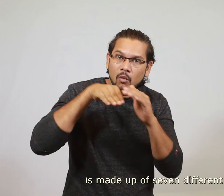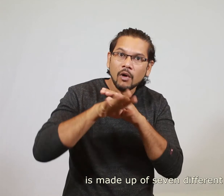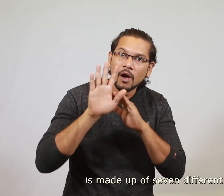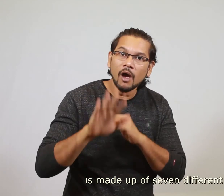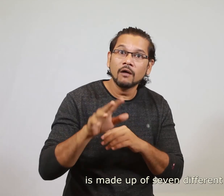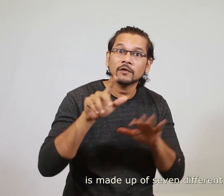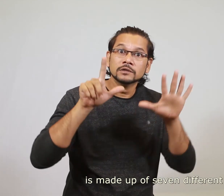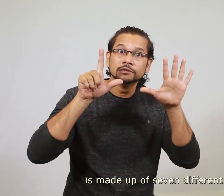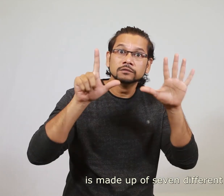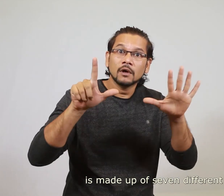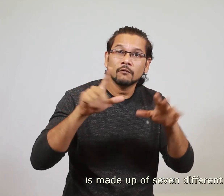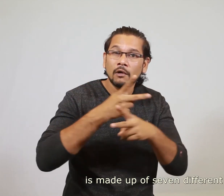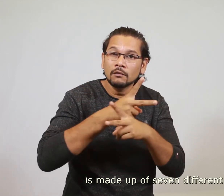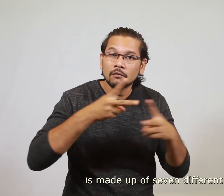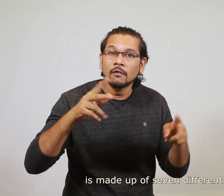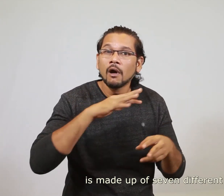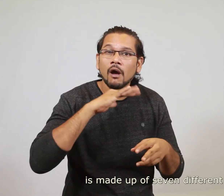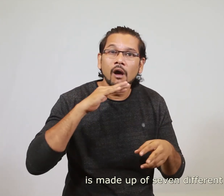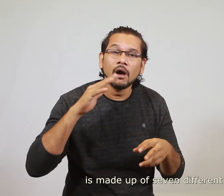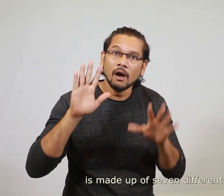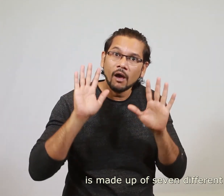is made up of 7 different colors.